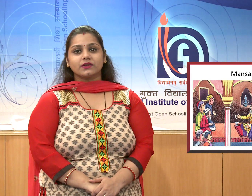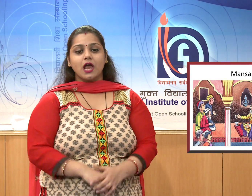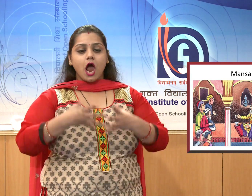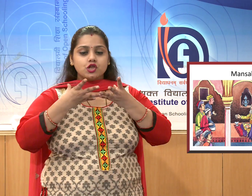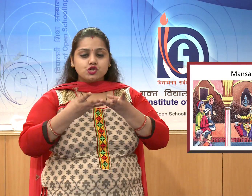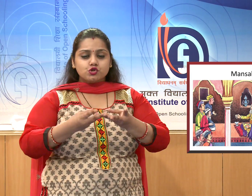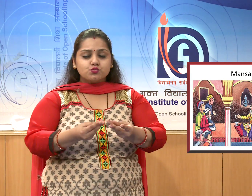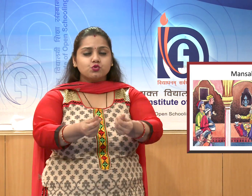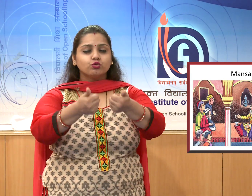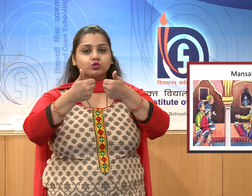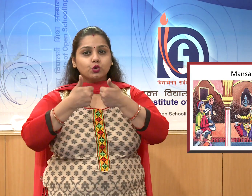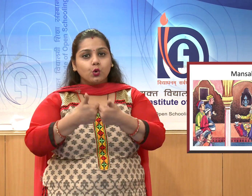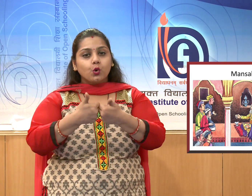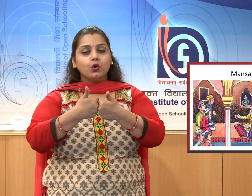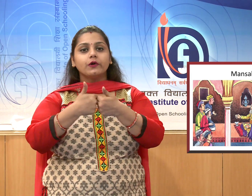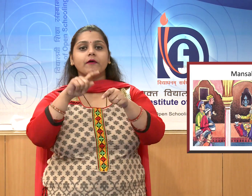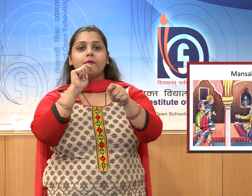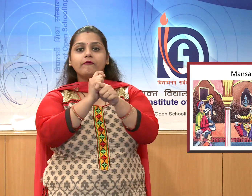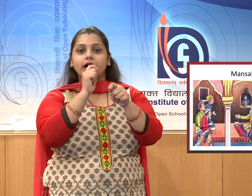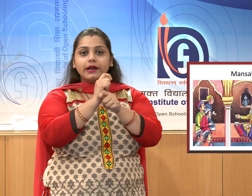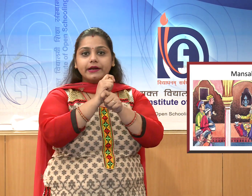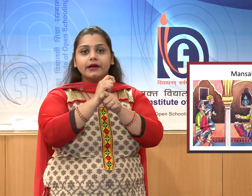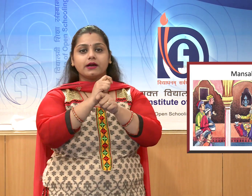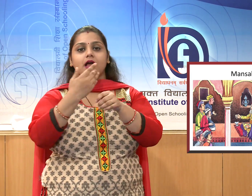smooth functioning of Mansabdari and